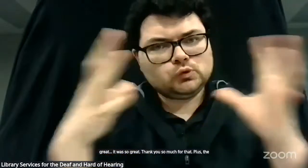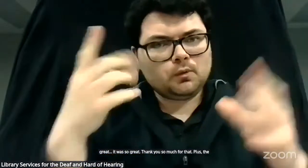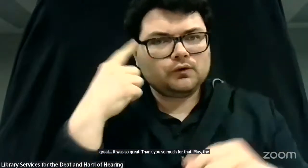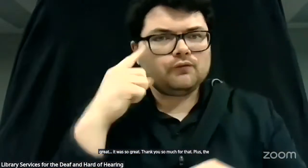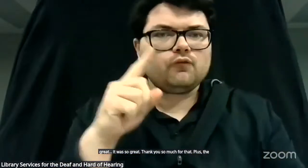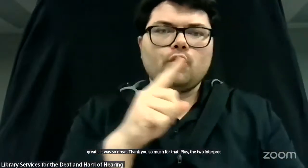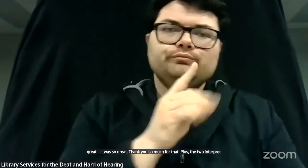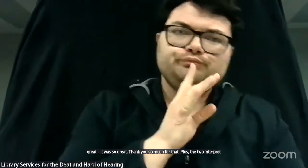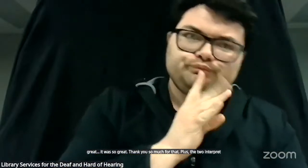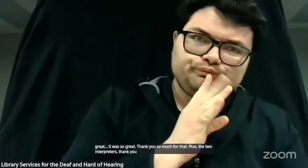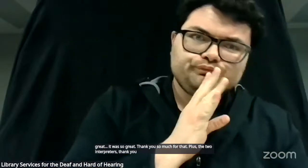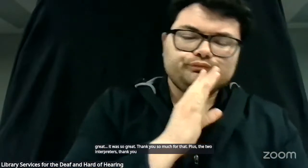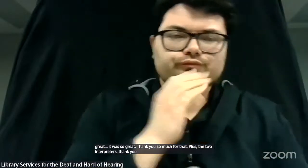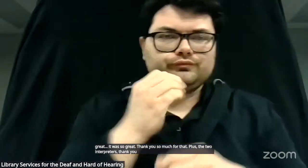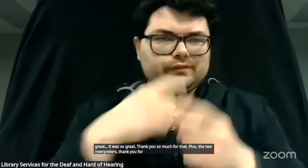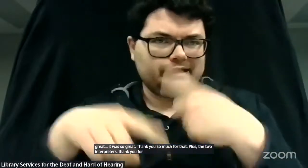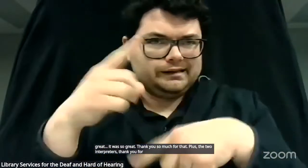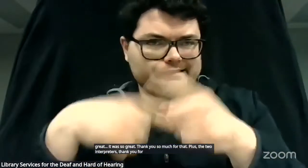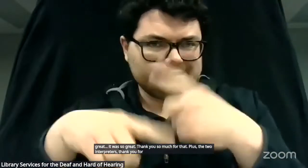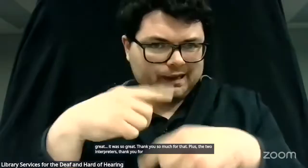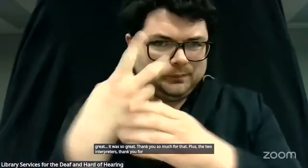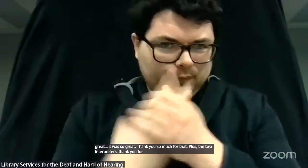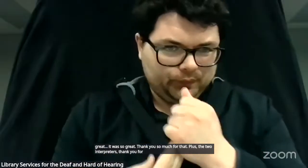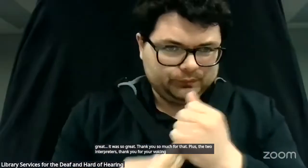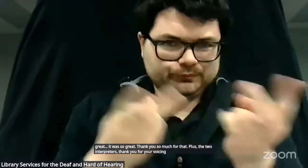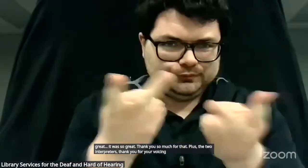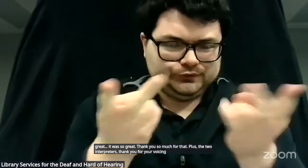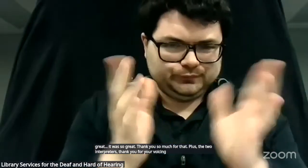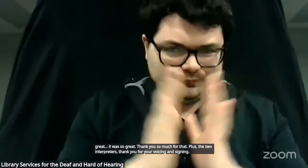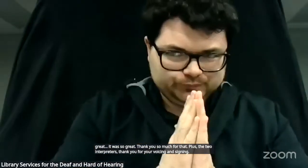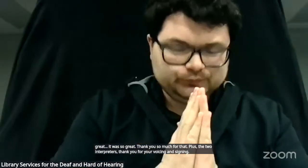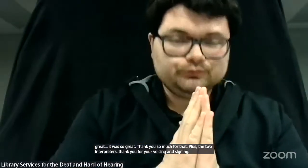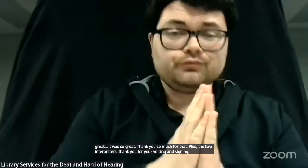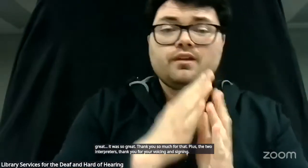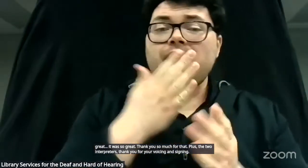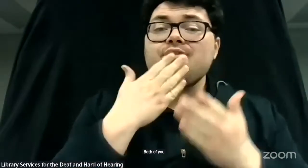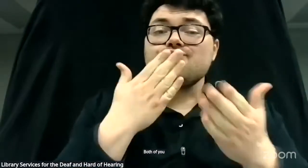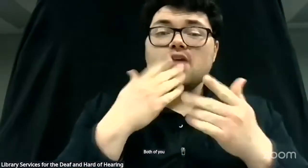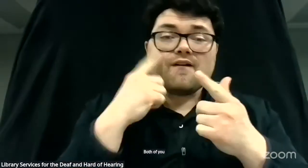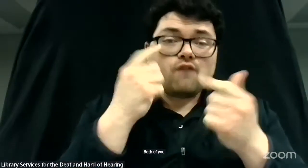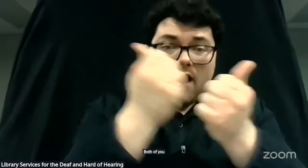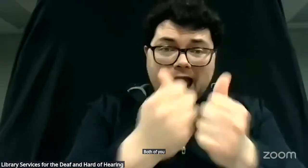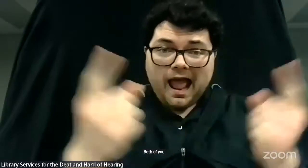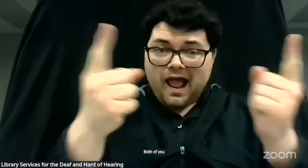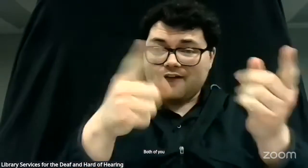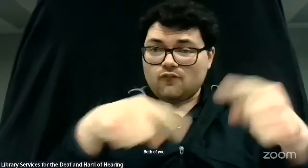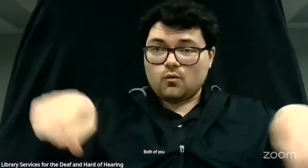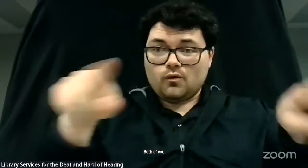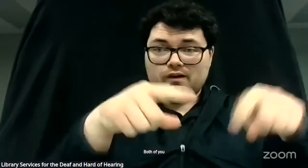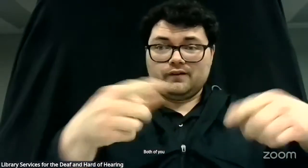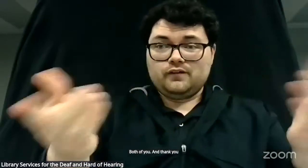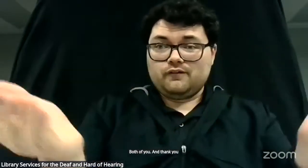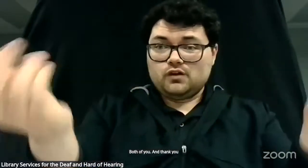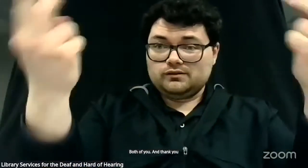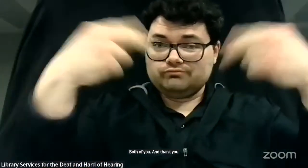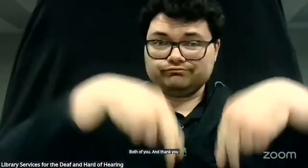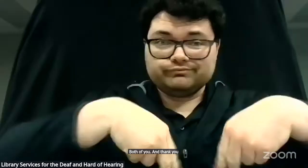interpreters, thank you for your voicing and signing, both of you. And thank you, everyone here